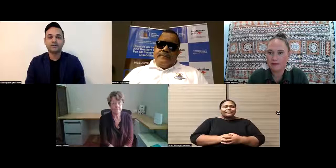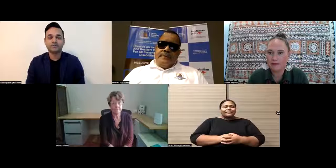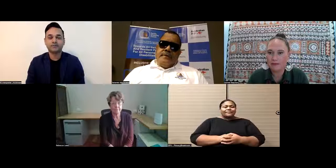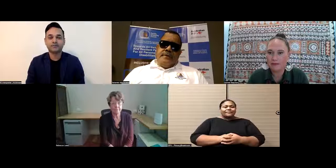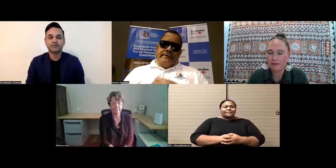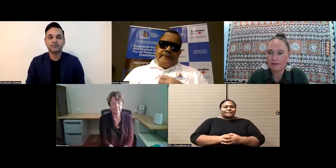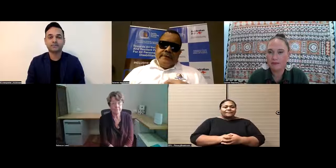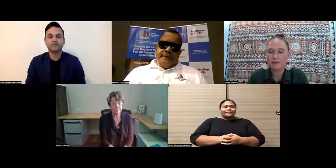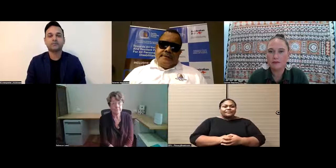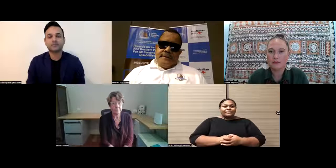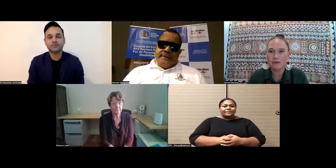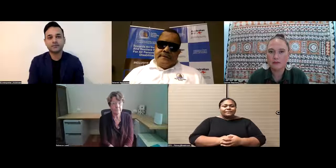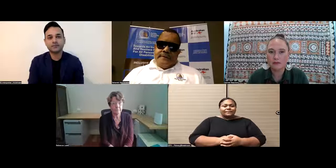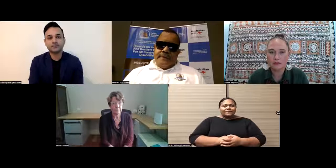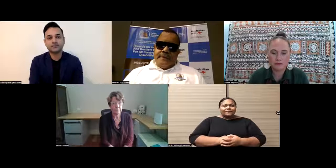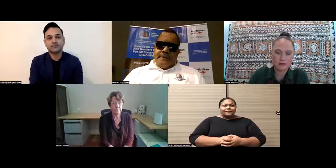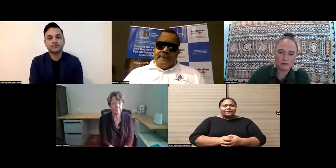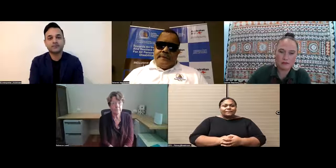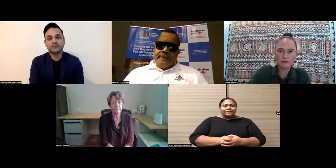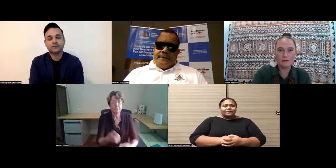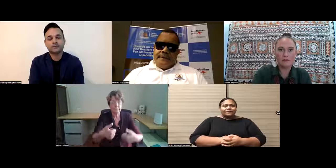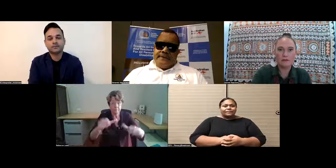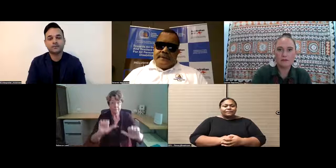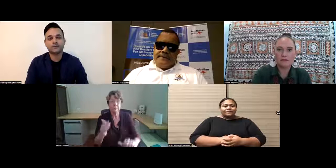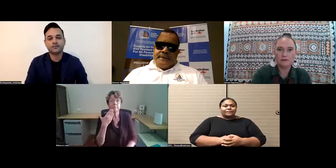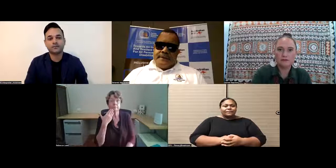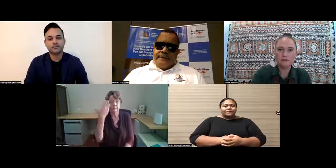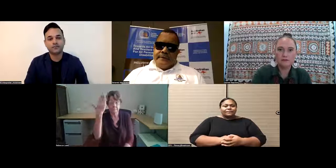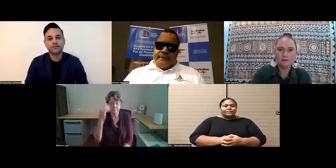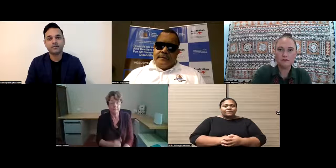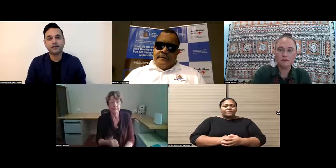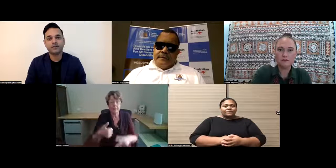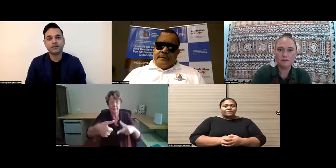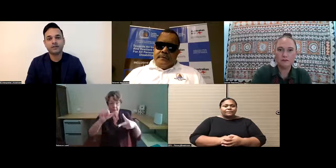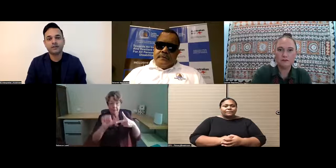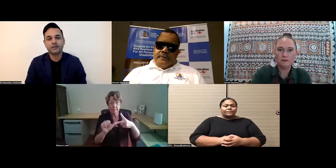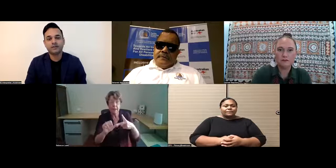Our fourth statement will be delivered by the Deputy Secretary General for